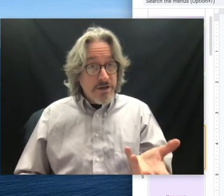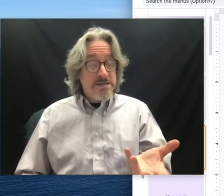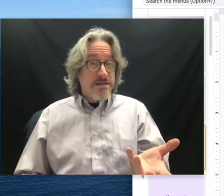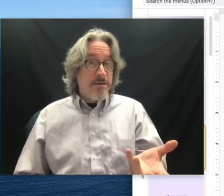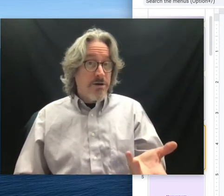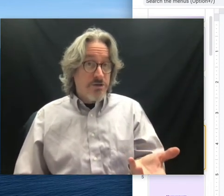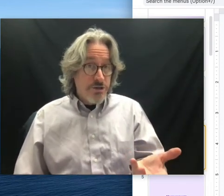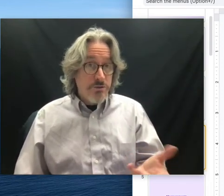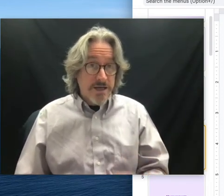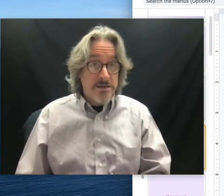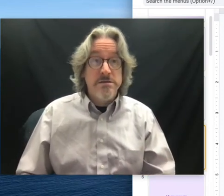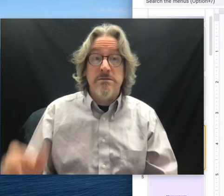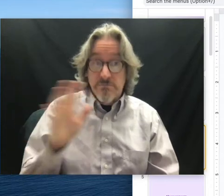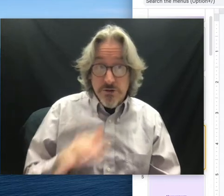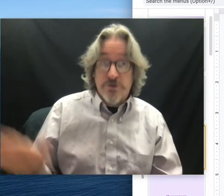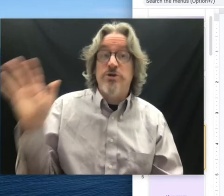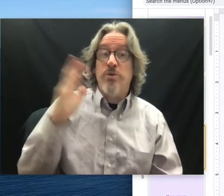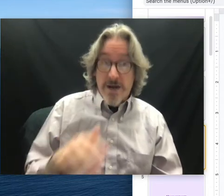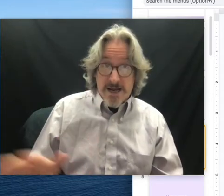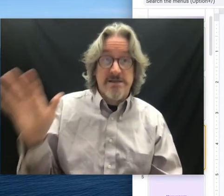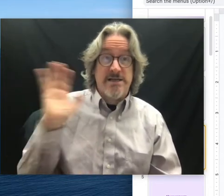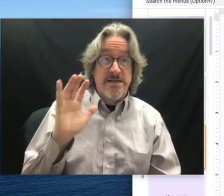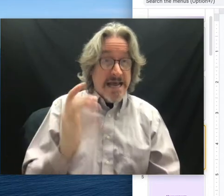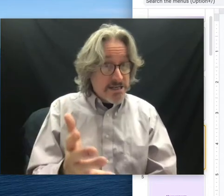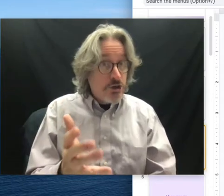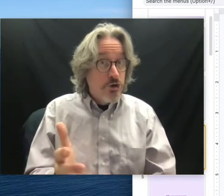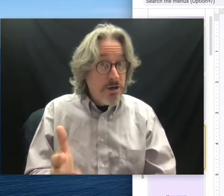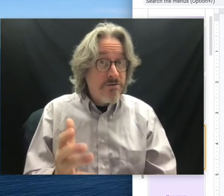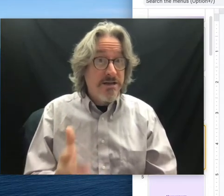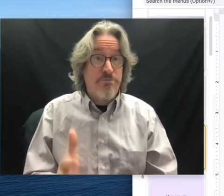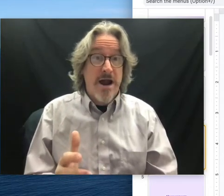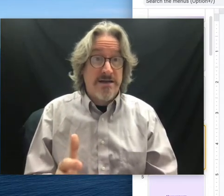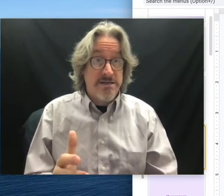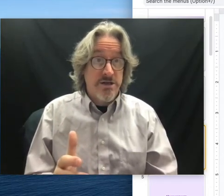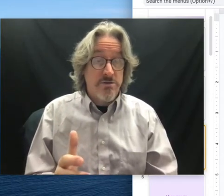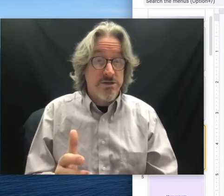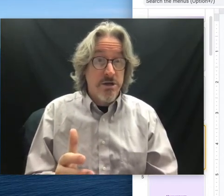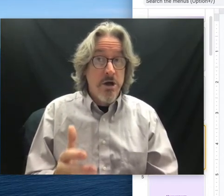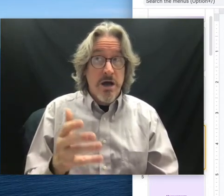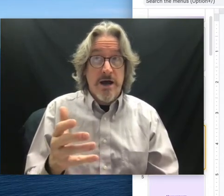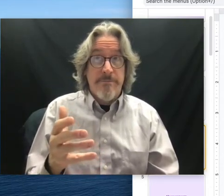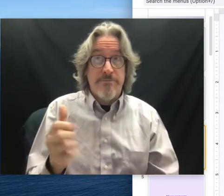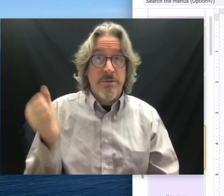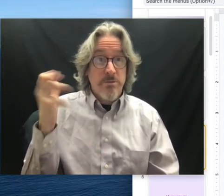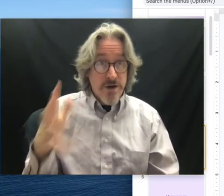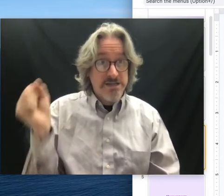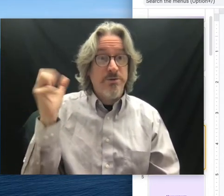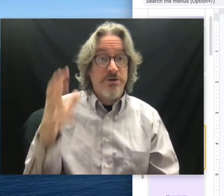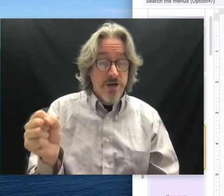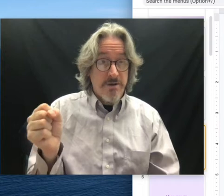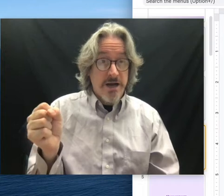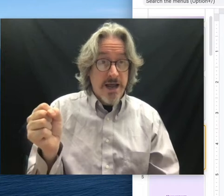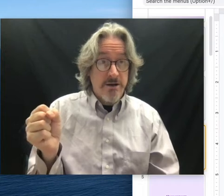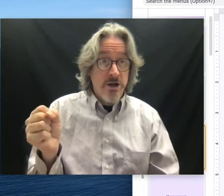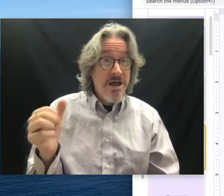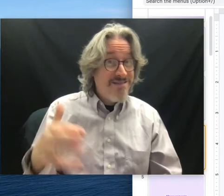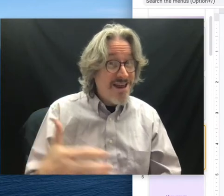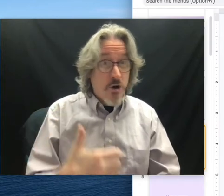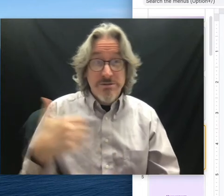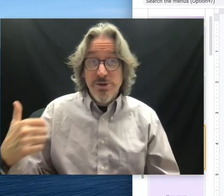another thing to think about too is you can do the one-handed signs, and it's a good thing to practice those. Practice with your dominant